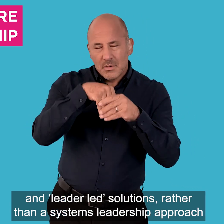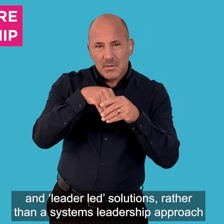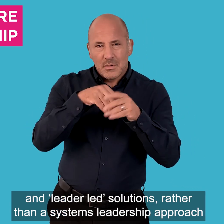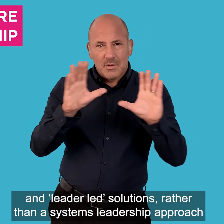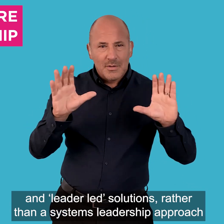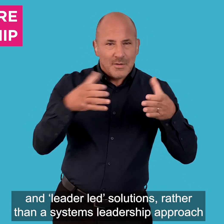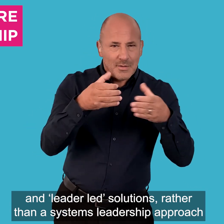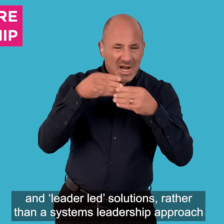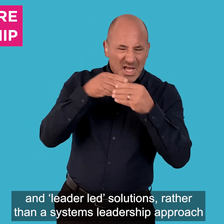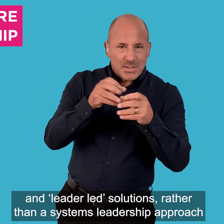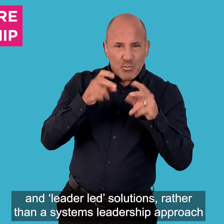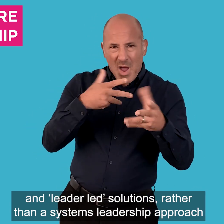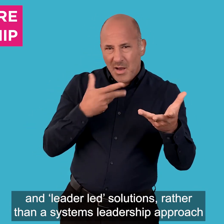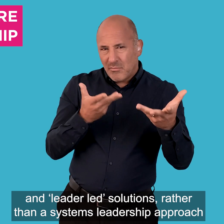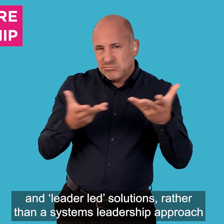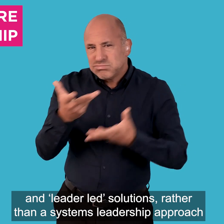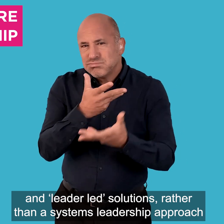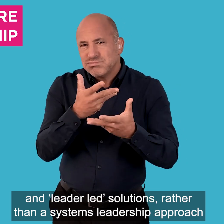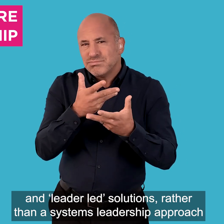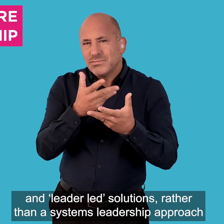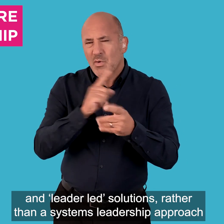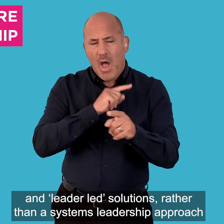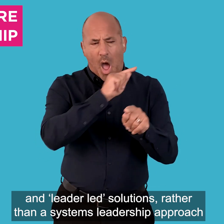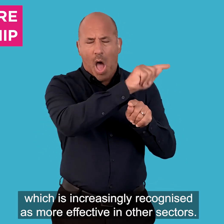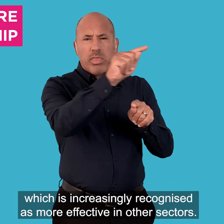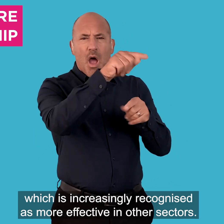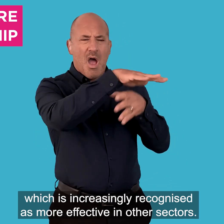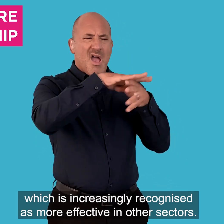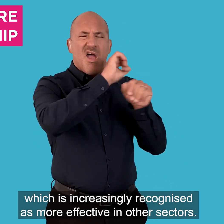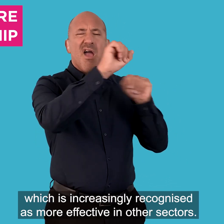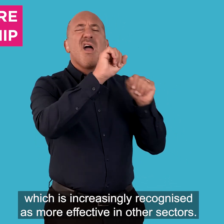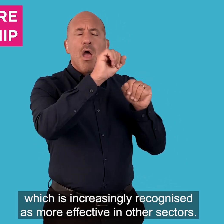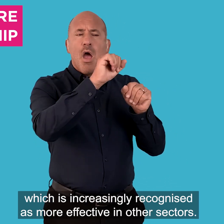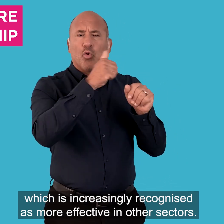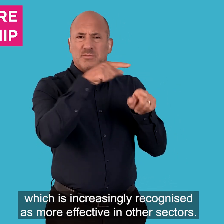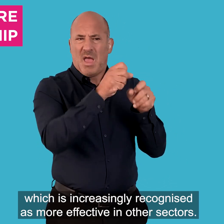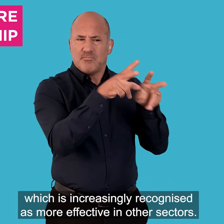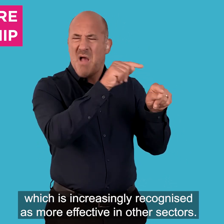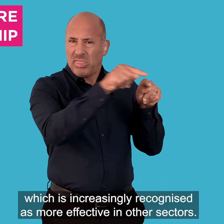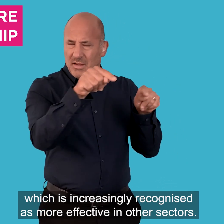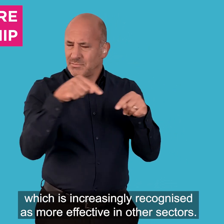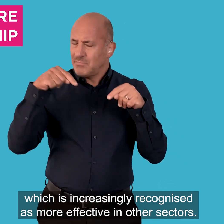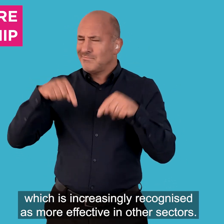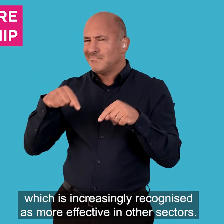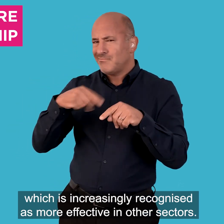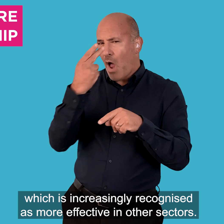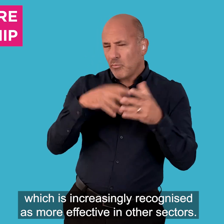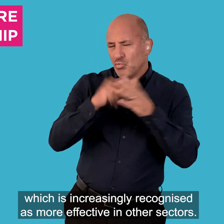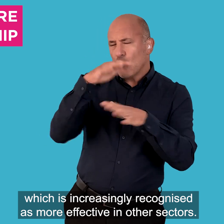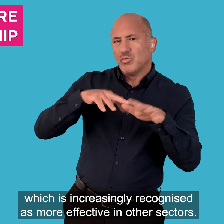rather than a systems leadership approach, which is increasingly recognised as more